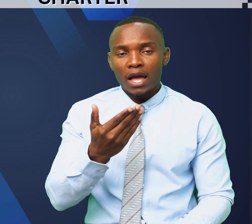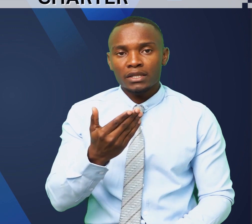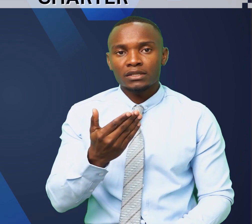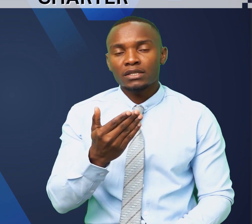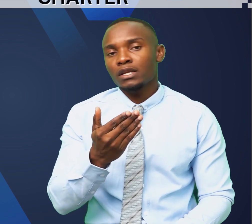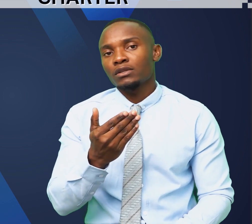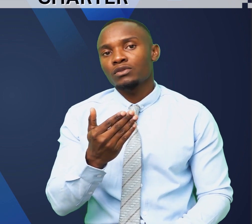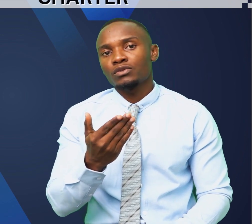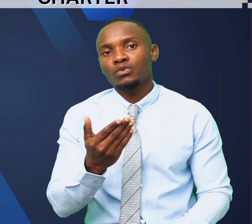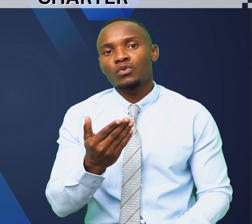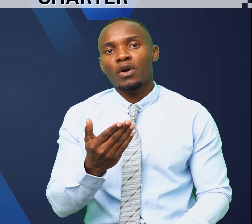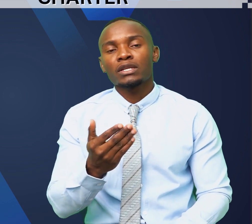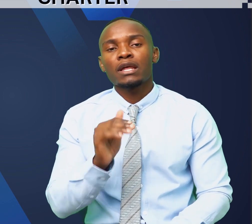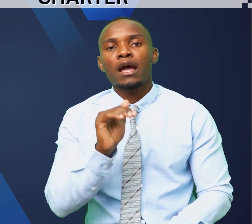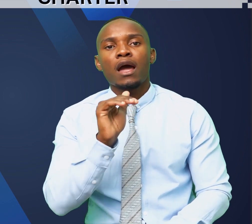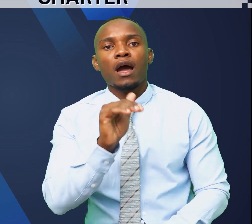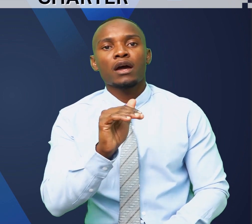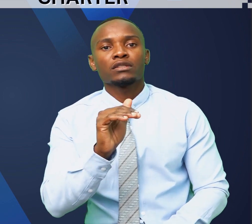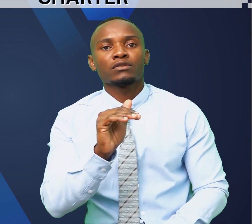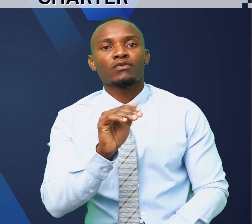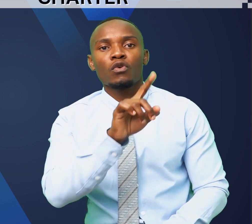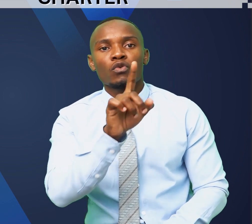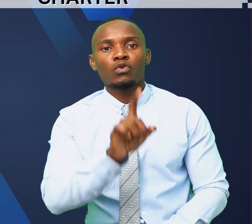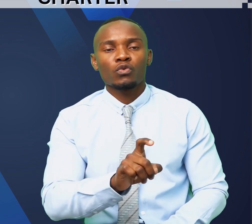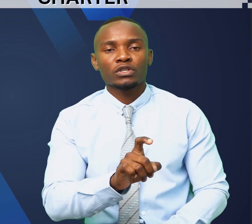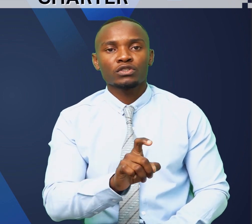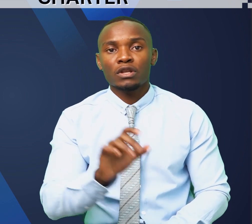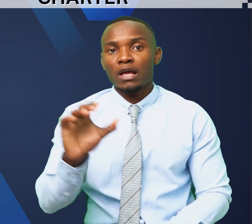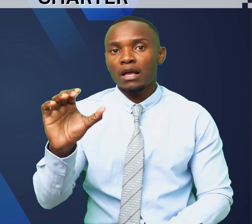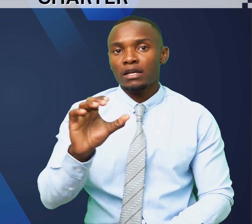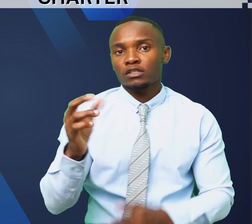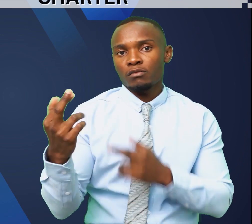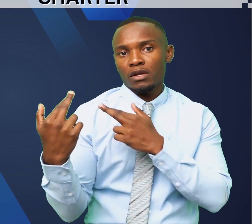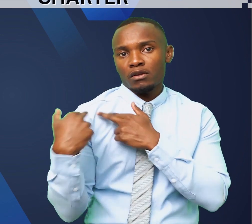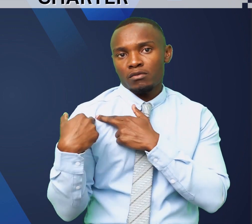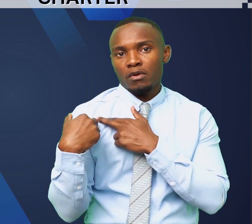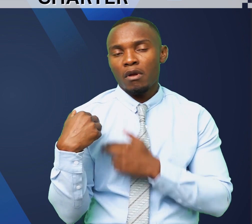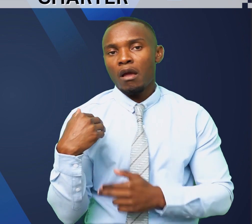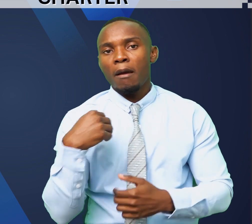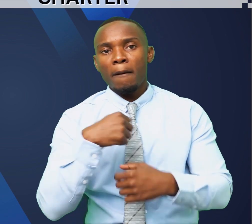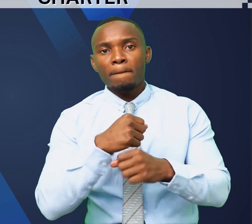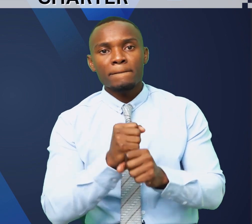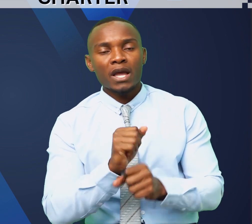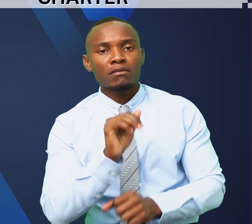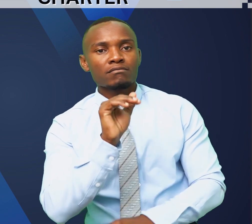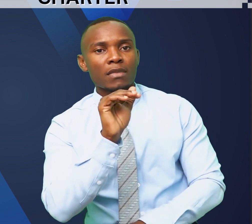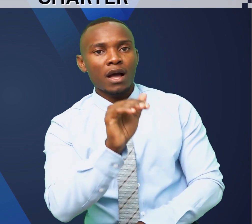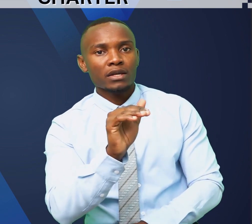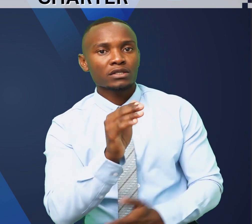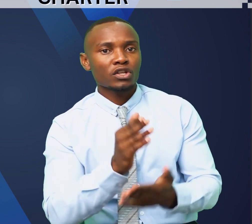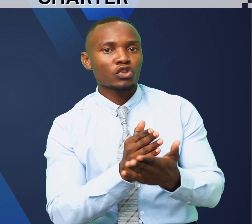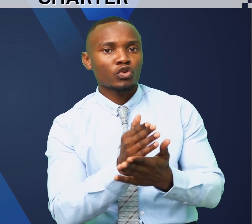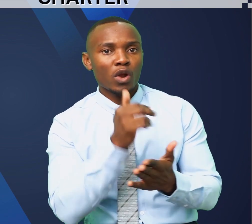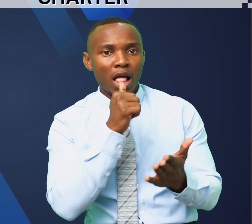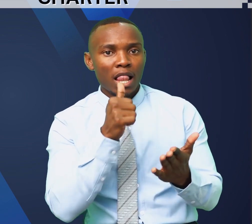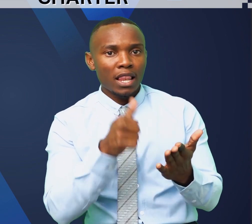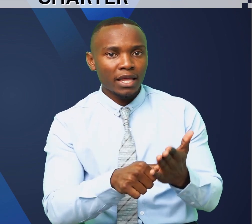for queries. Customer obligation, make a request through a letter,